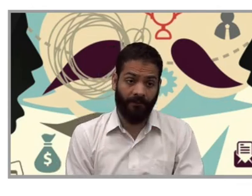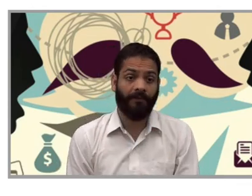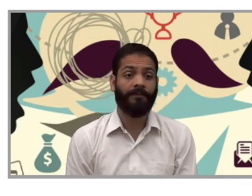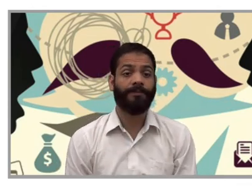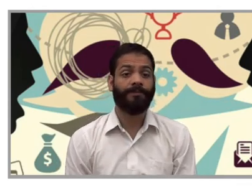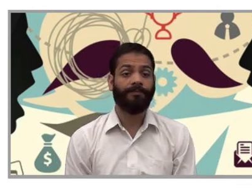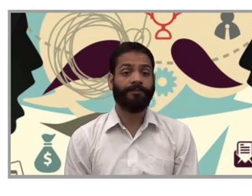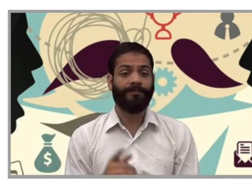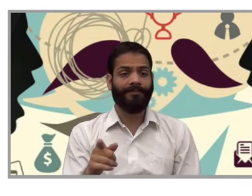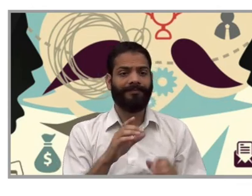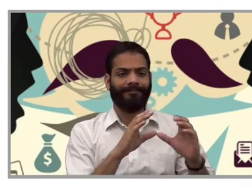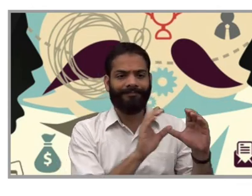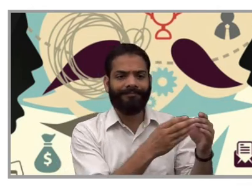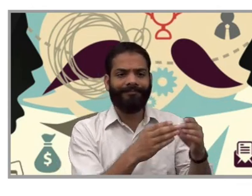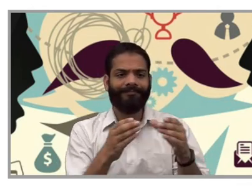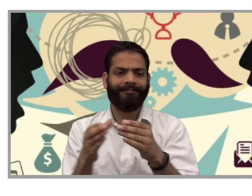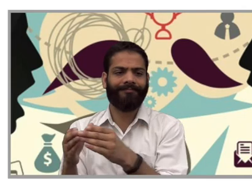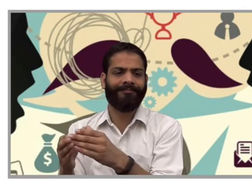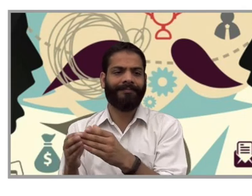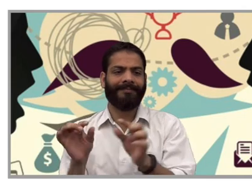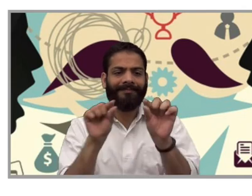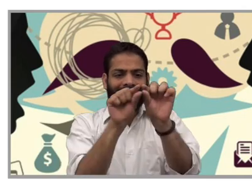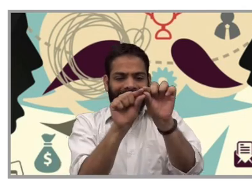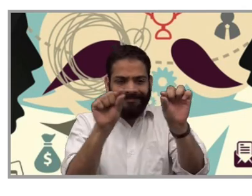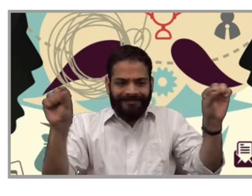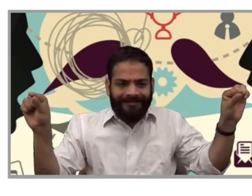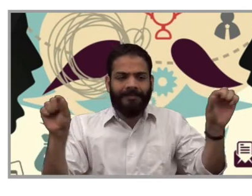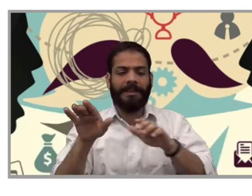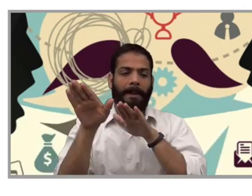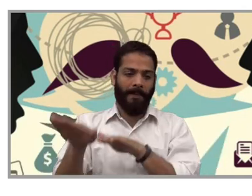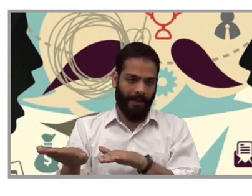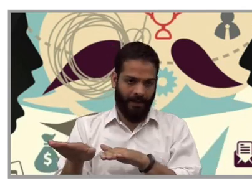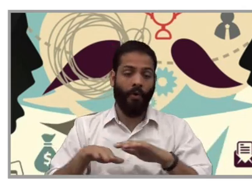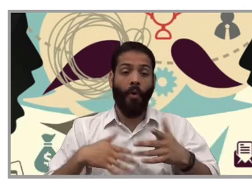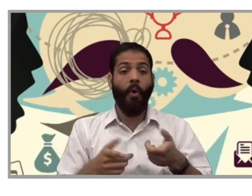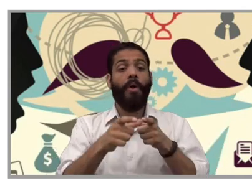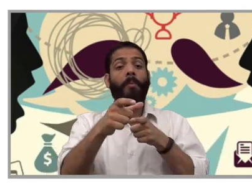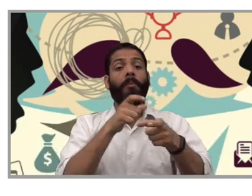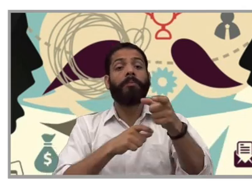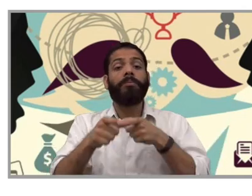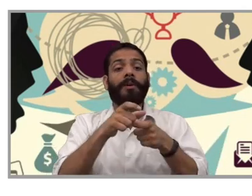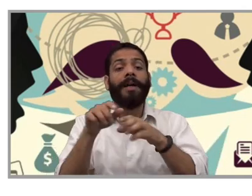In Indian sign language, nouns are articulated through three broad categories.